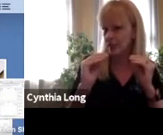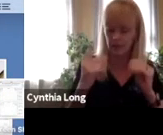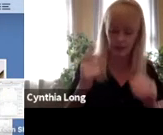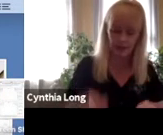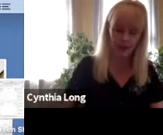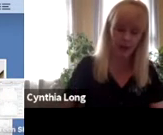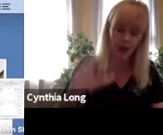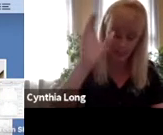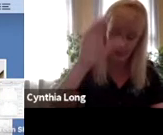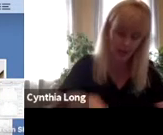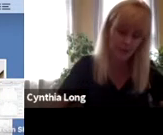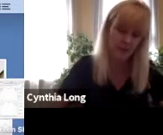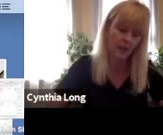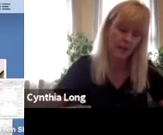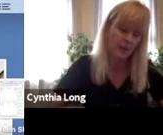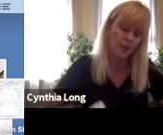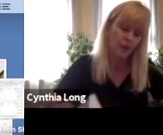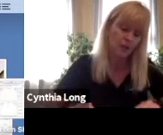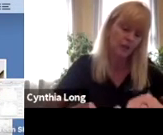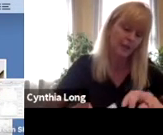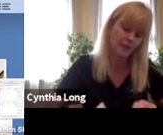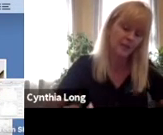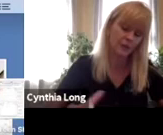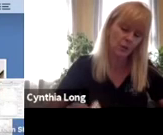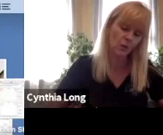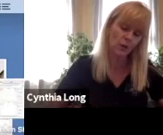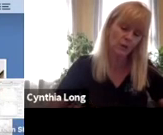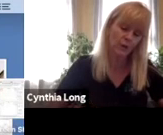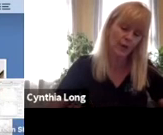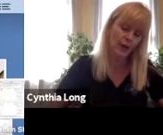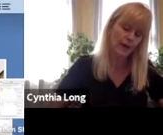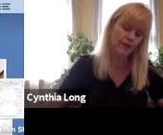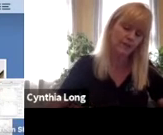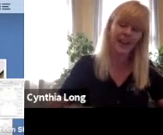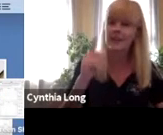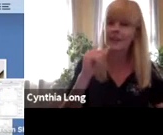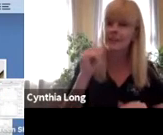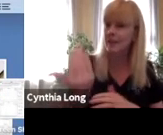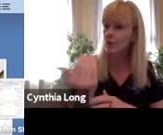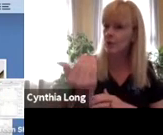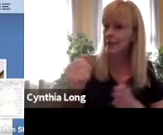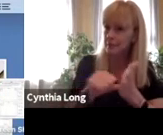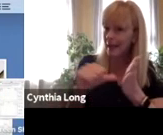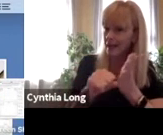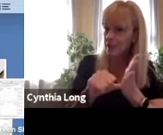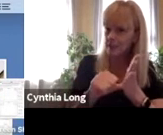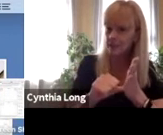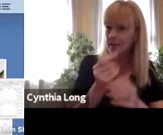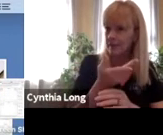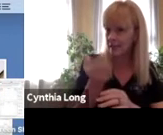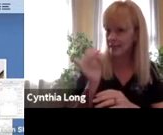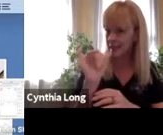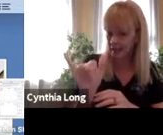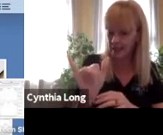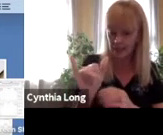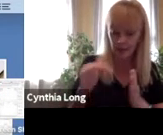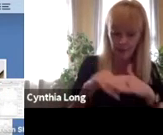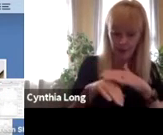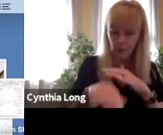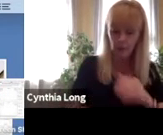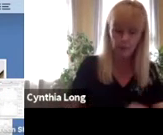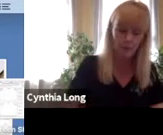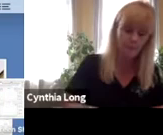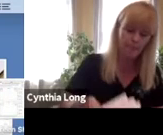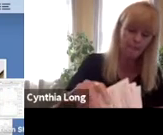when we're teaching concepts. So this goes on. We have, I think it's like 14 pages of things